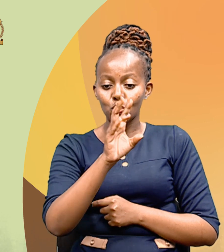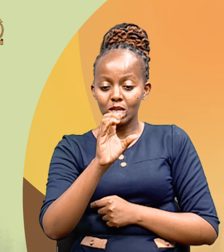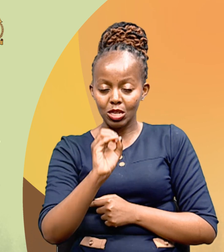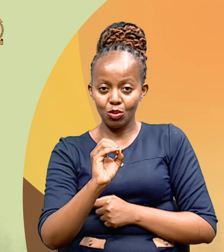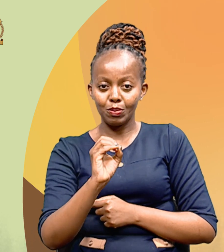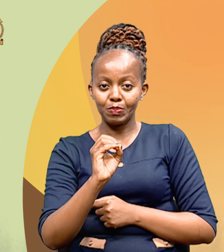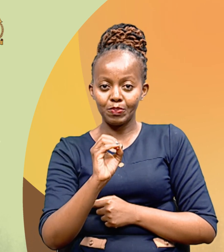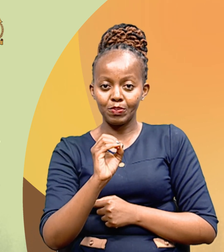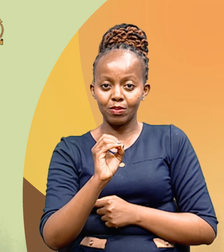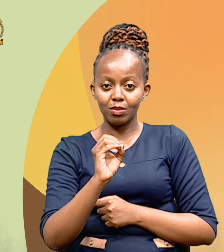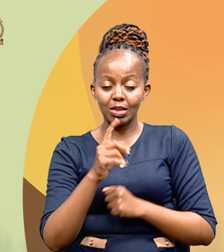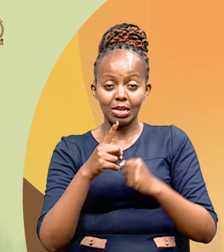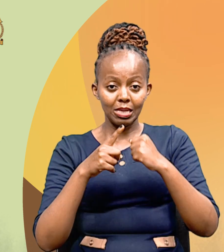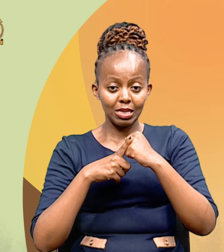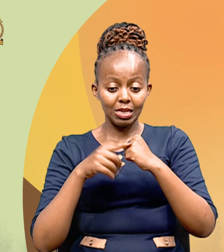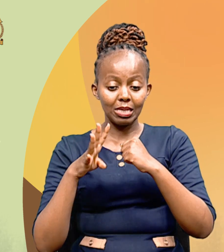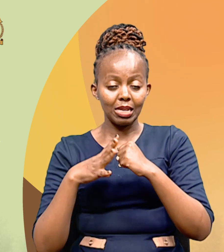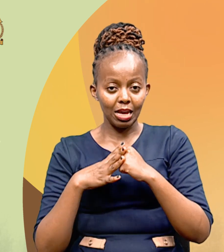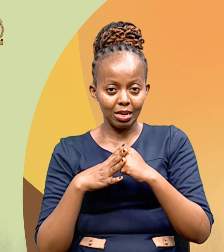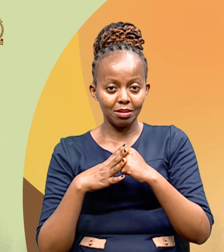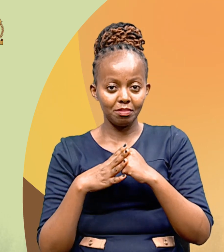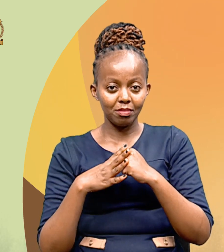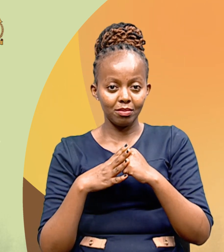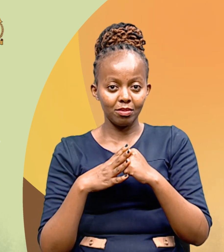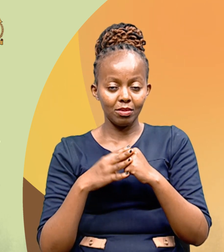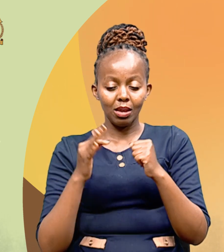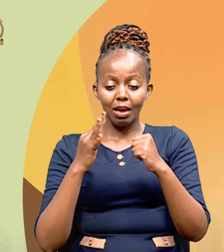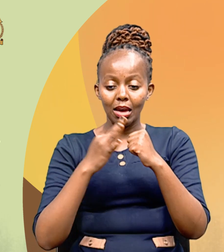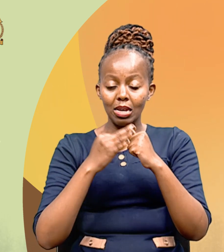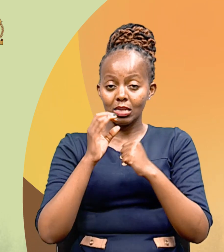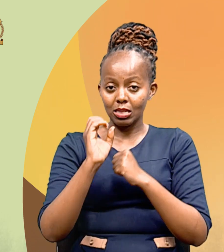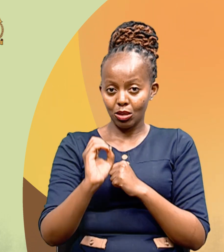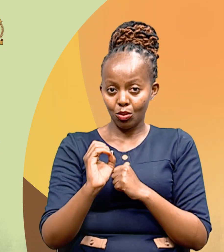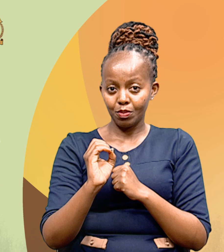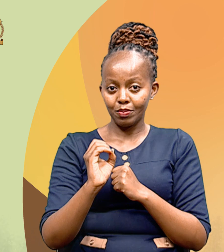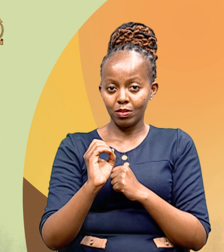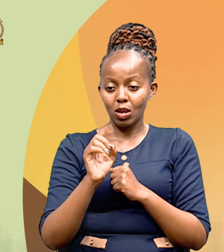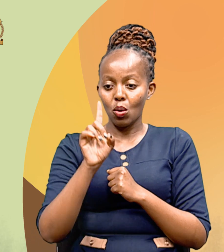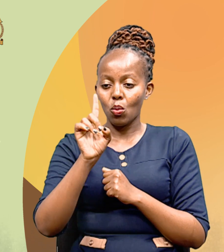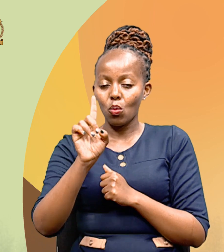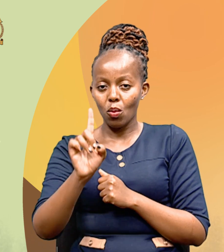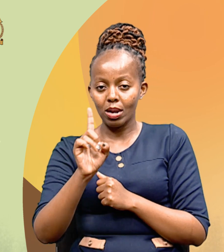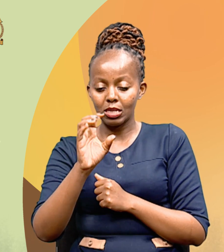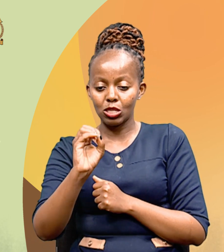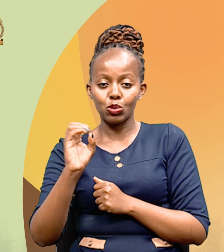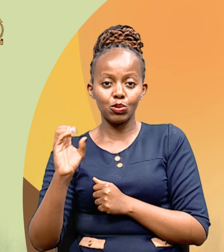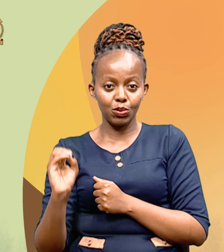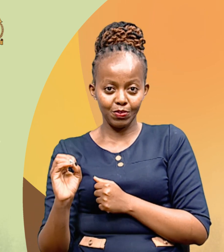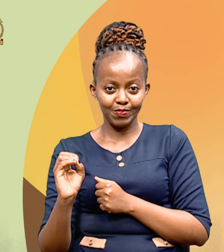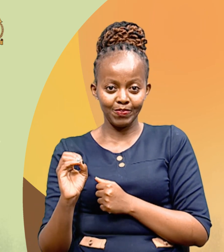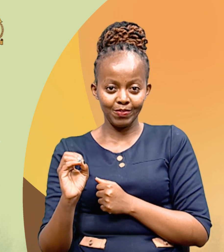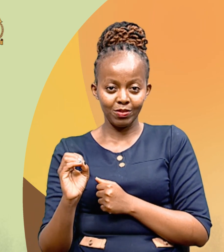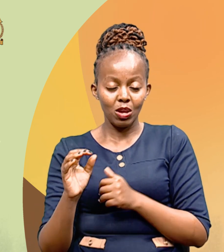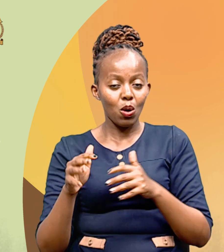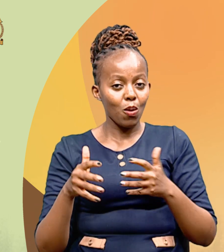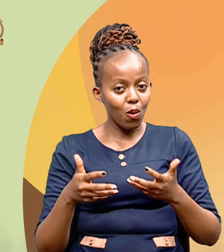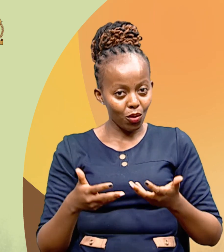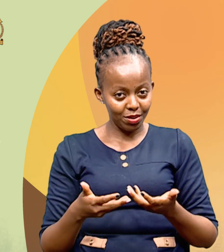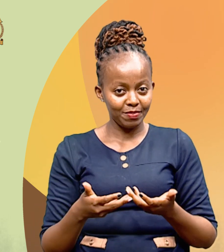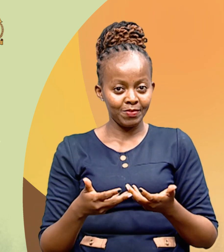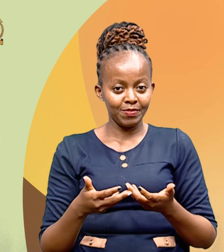20 69 80 100